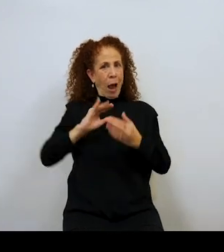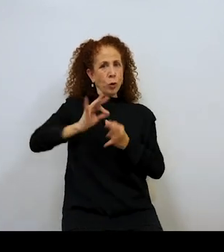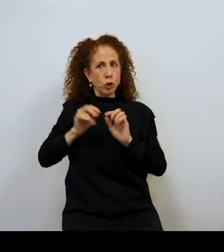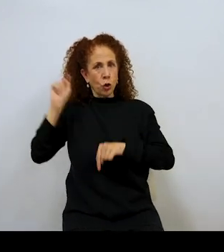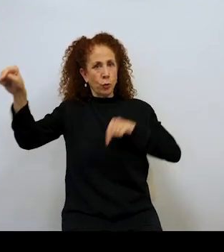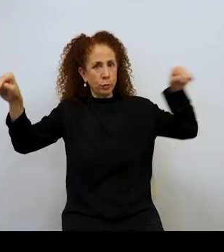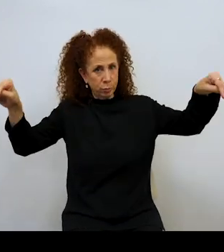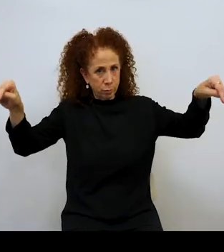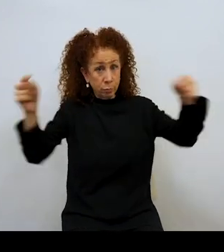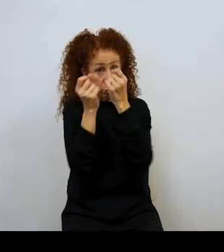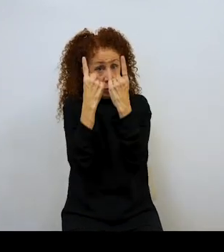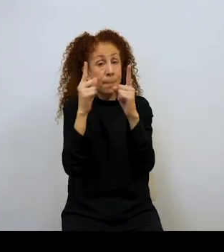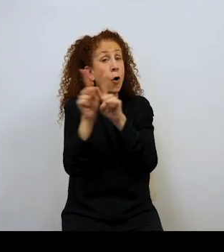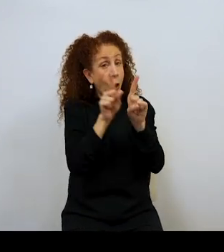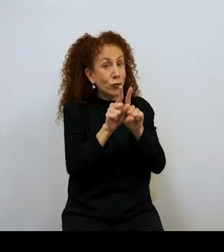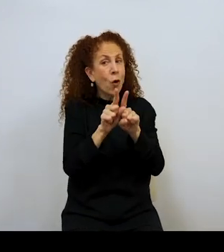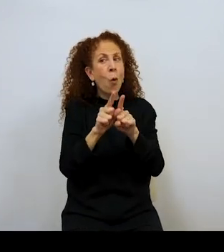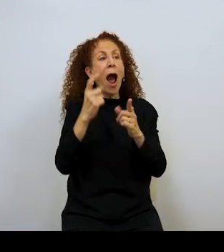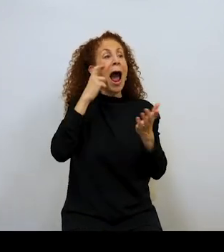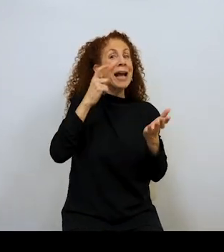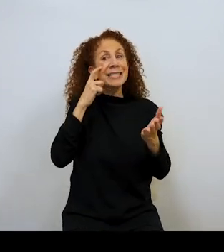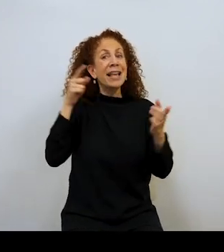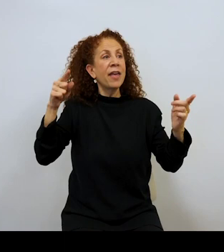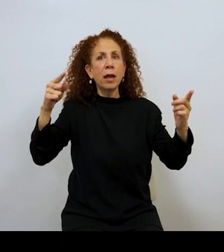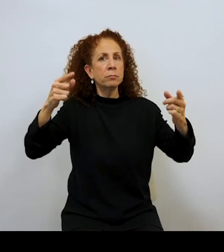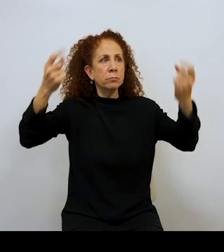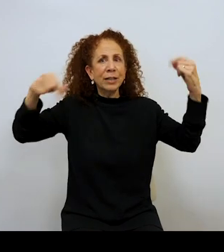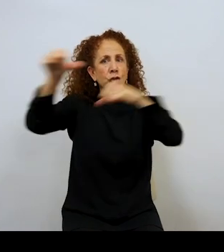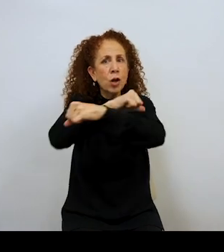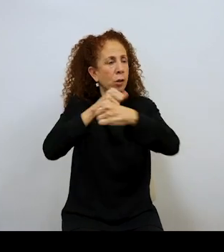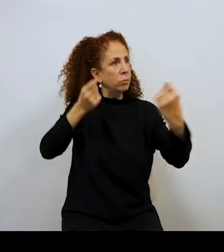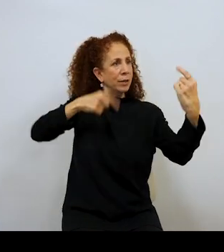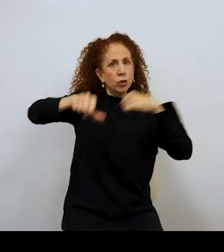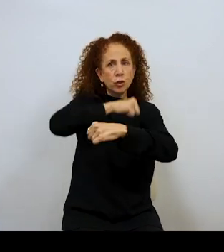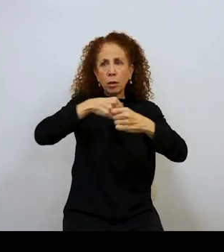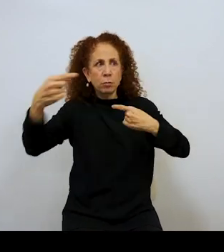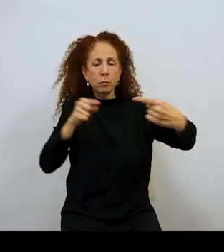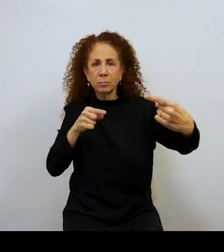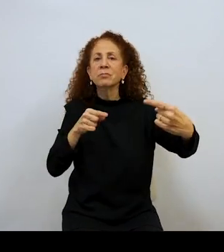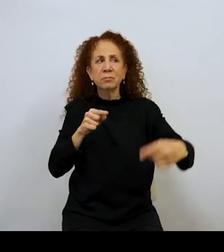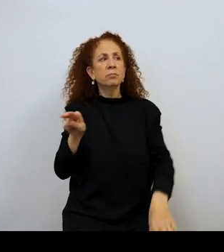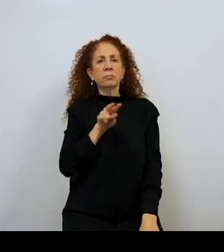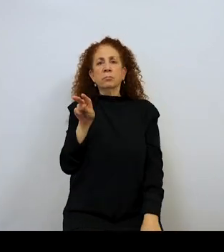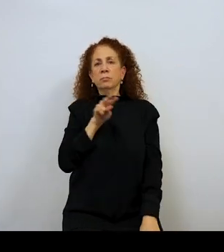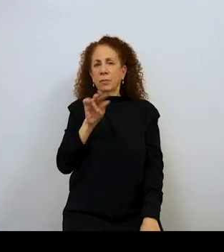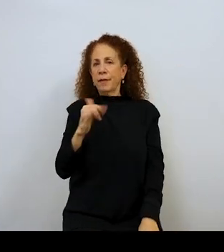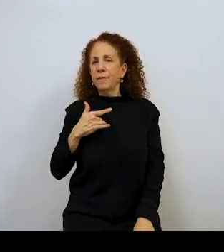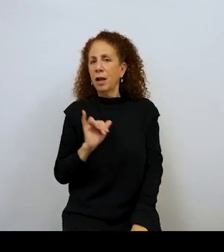same moments. But you also see a lot of people not understanding that other angle of history. And what that's like to sort